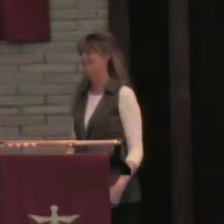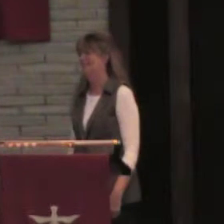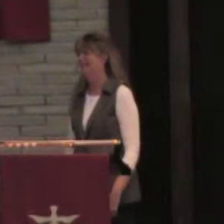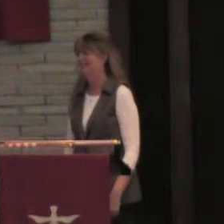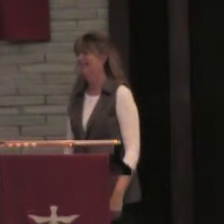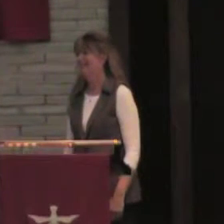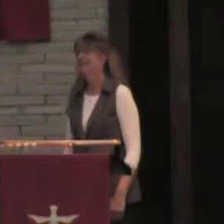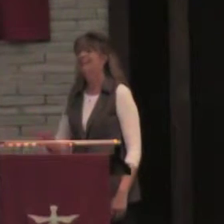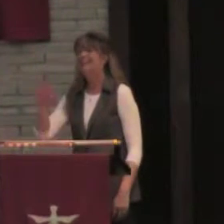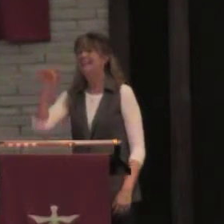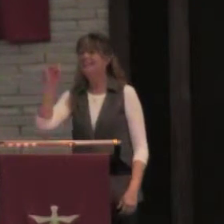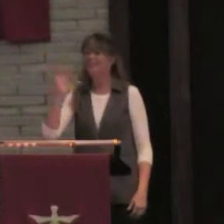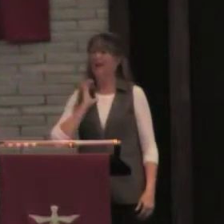go.